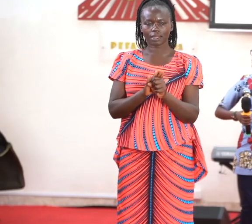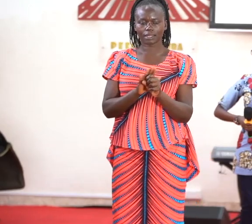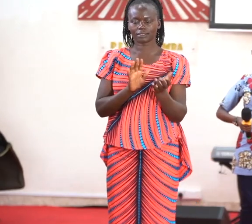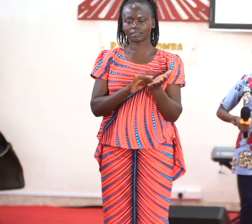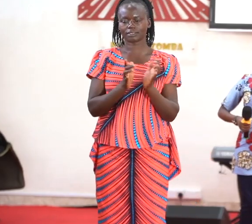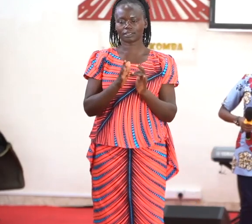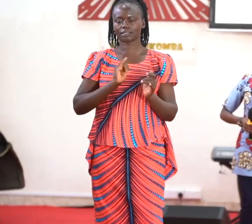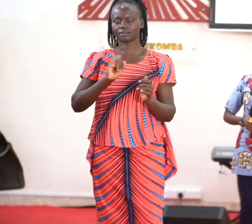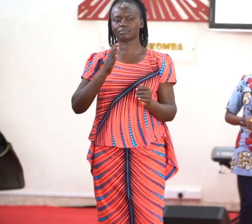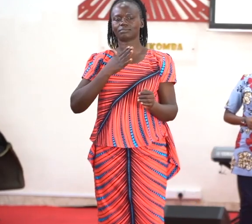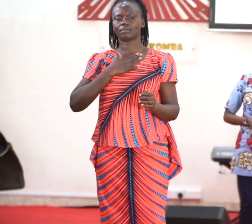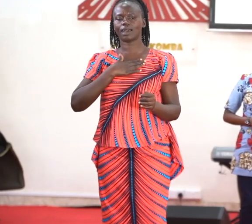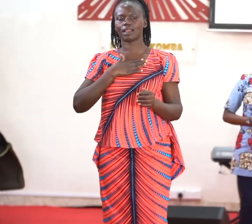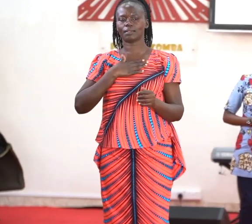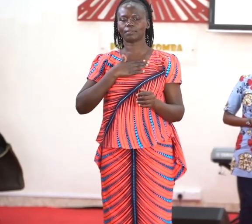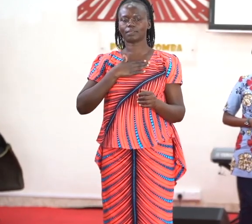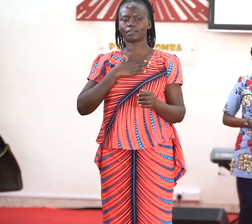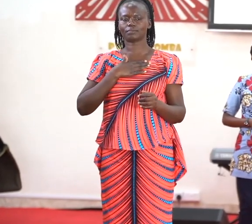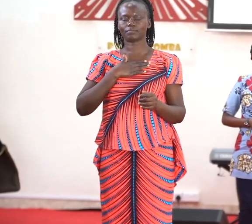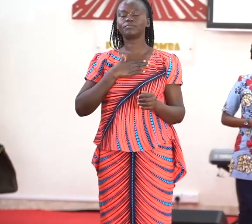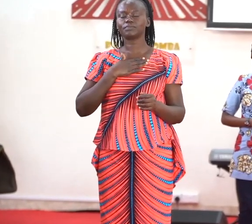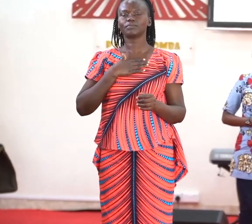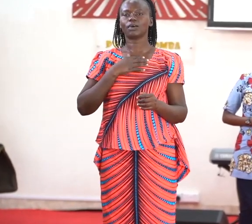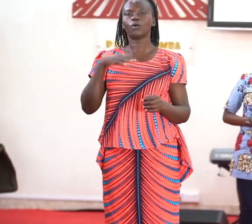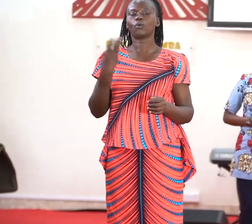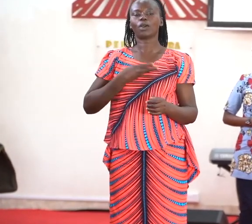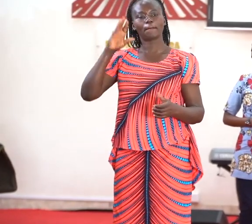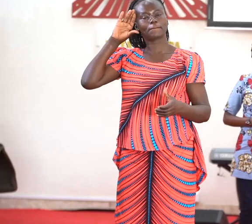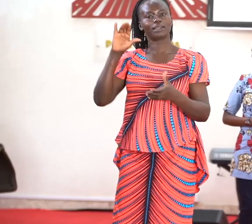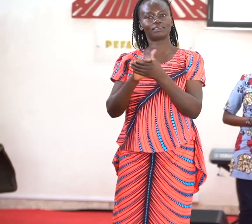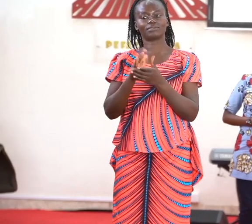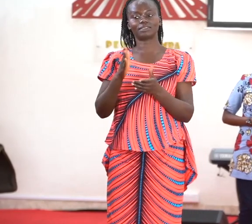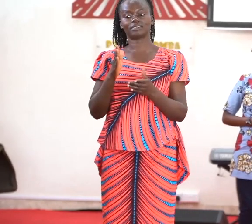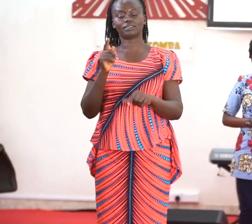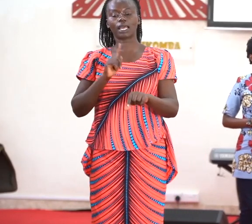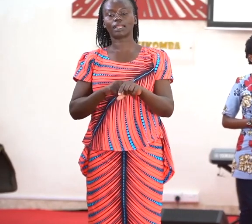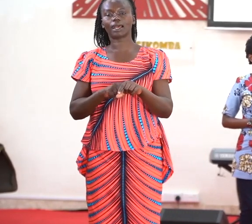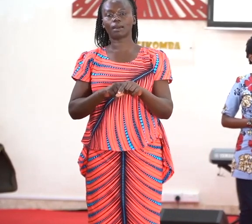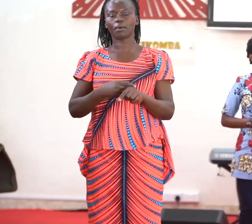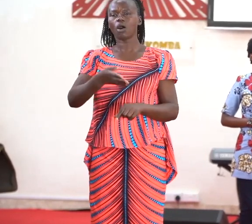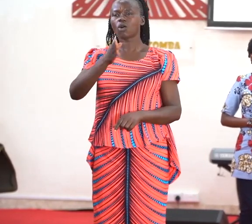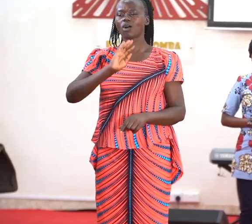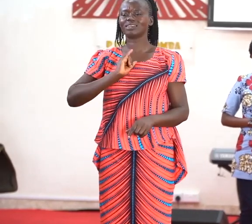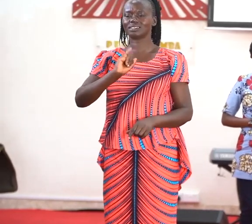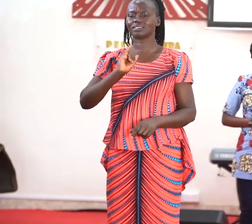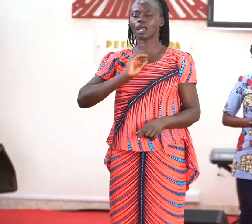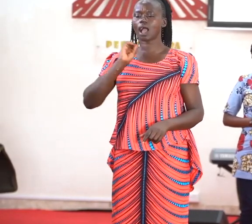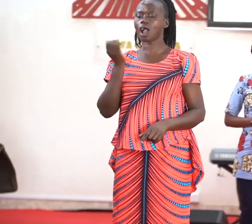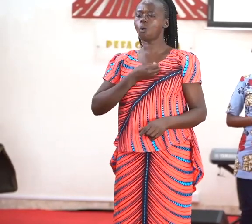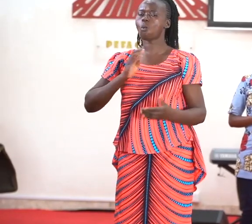this season, still our God, we have an assurance that our blessed